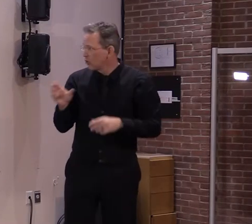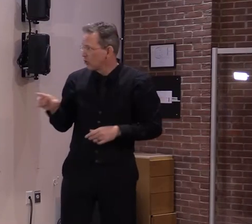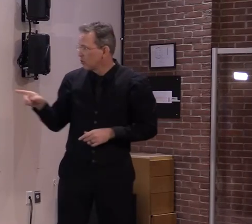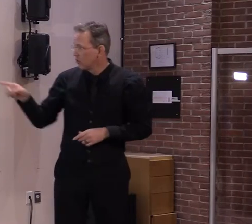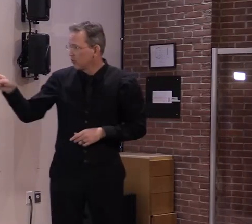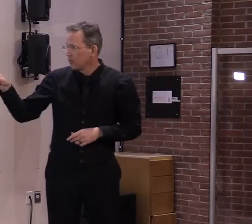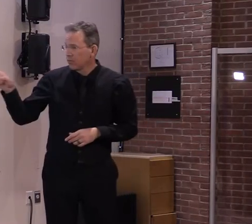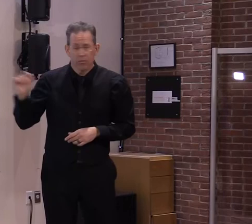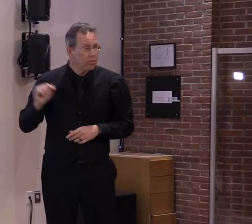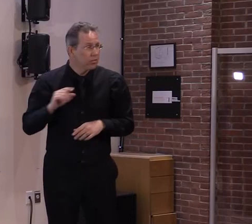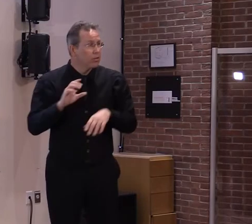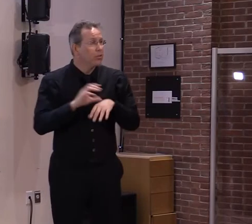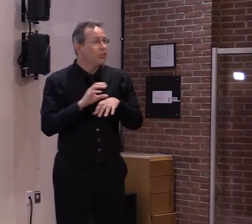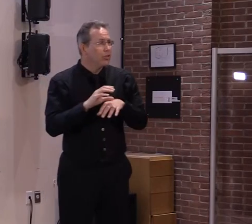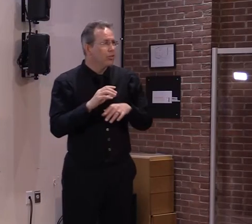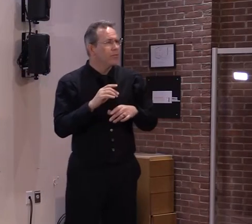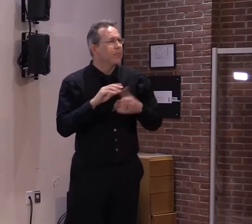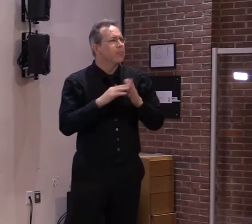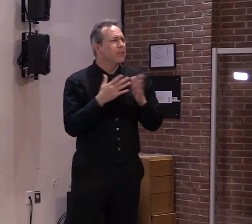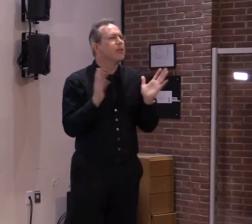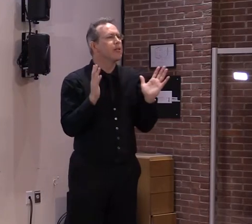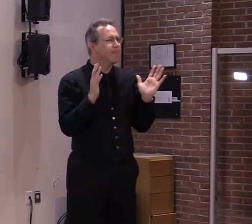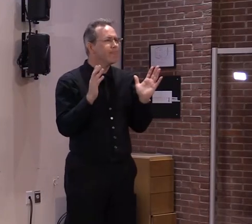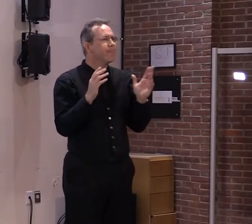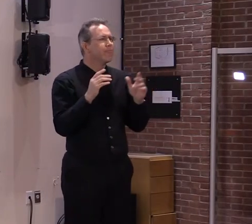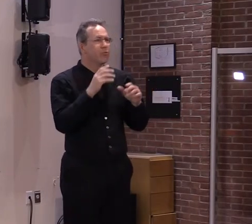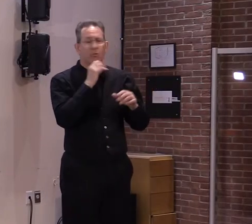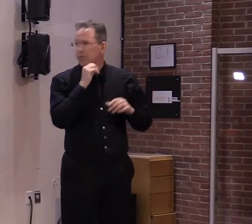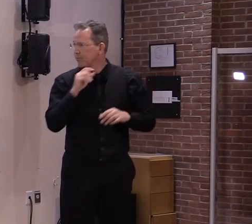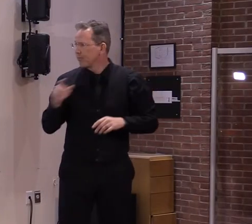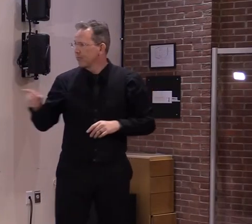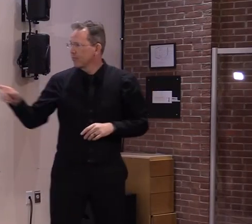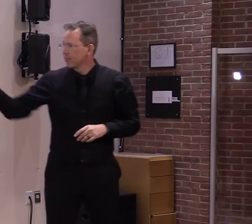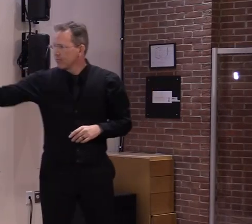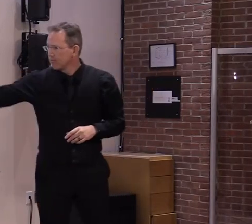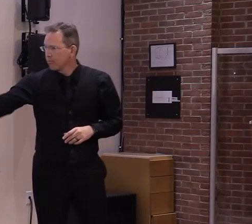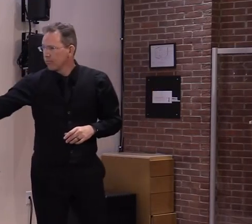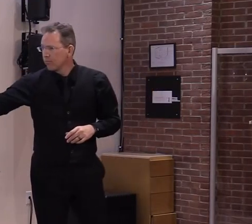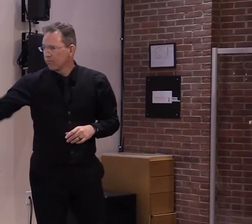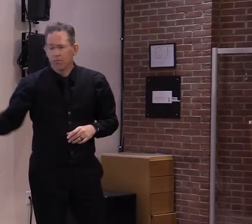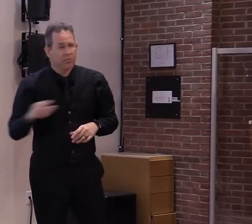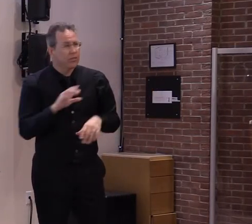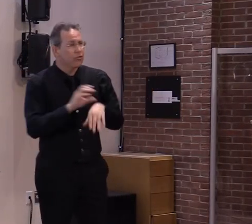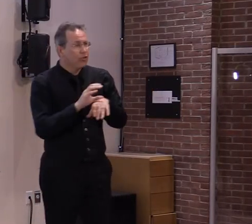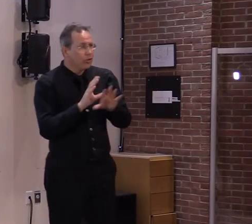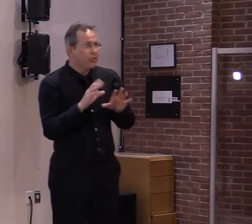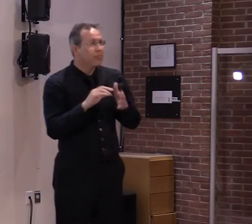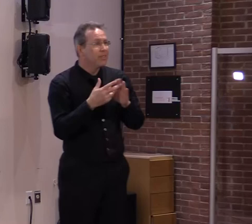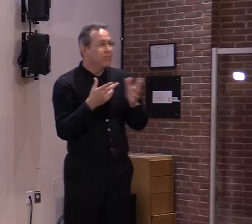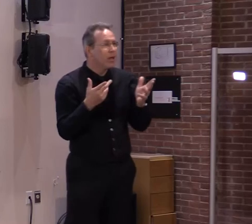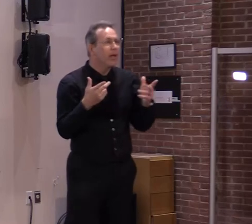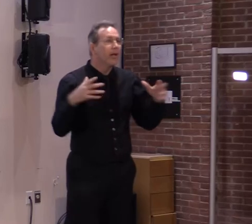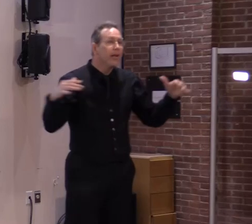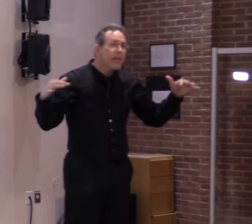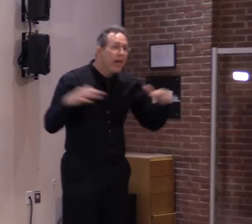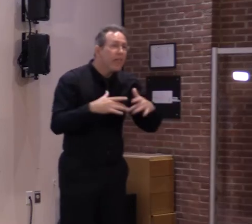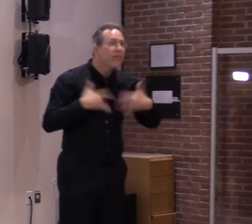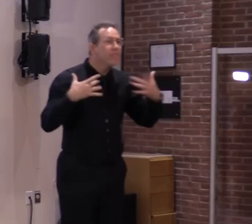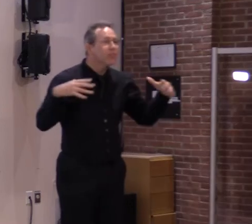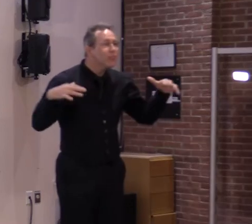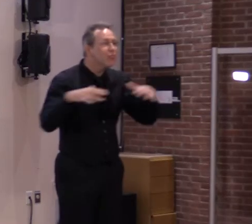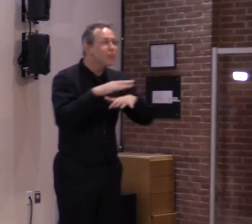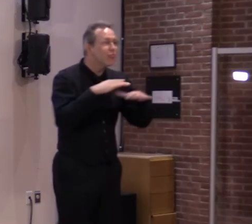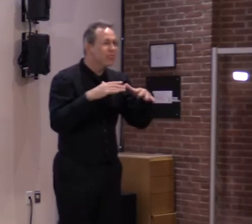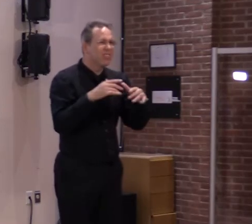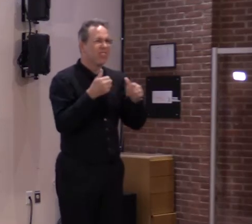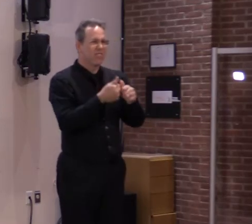still under sector guidance, but the gathering and events, just to try to help people understand, that is where your